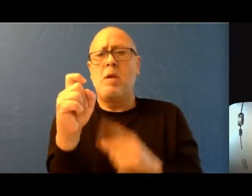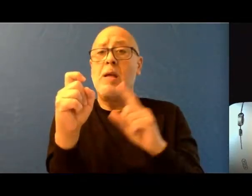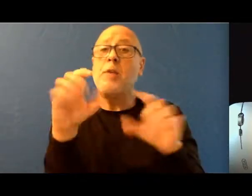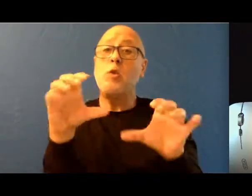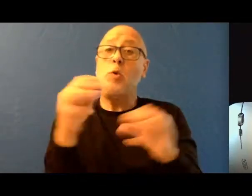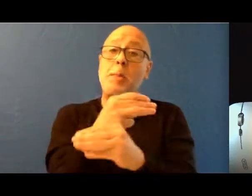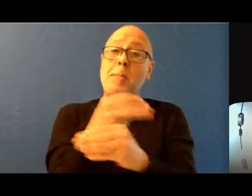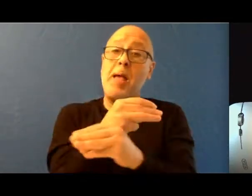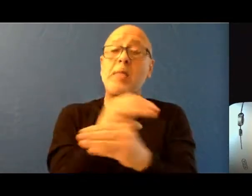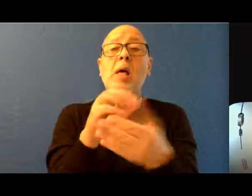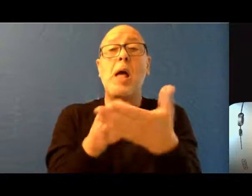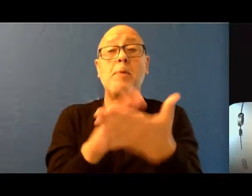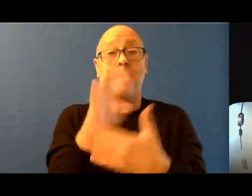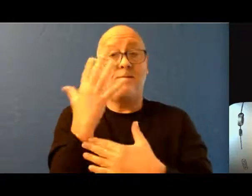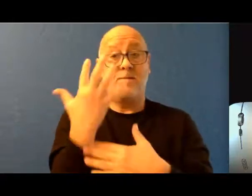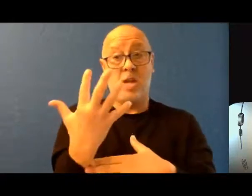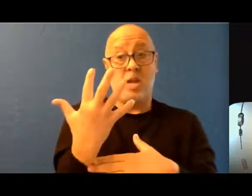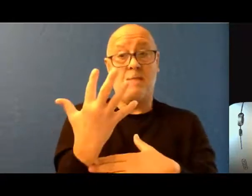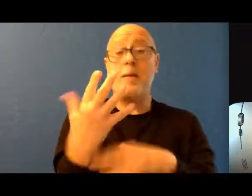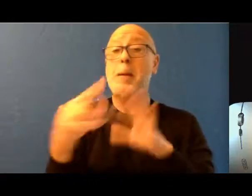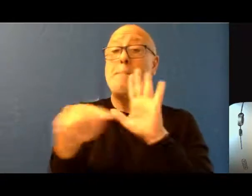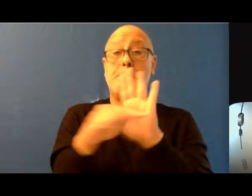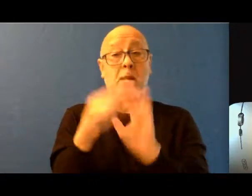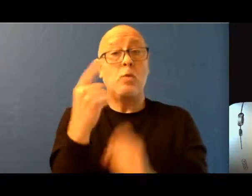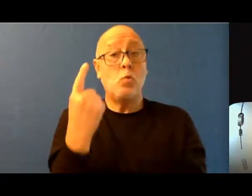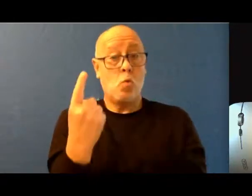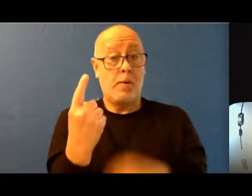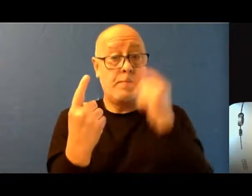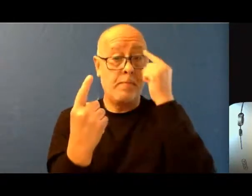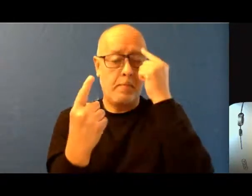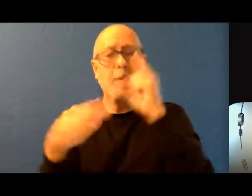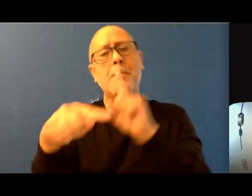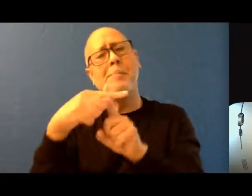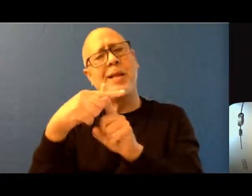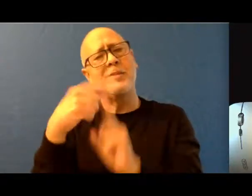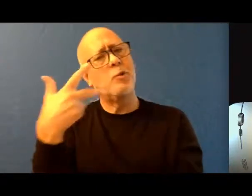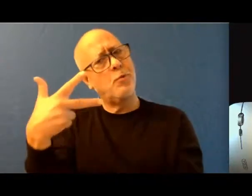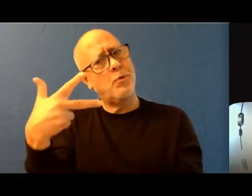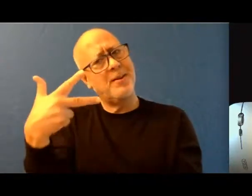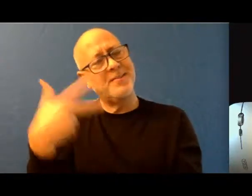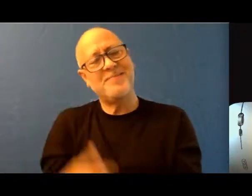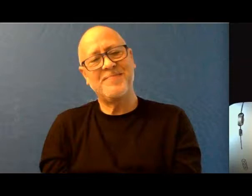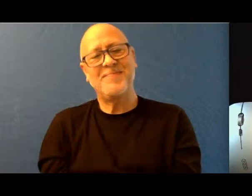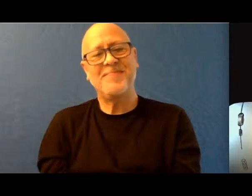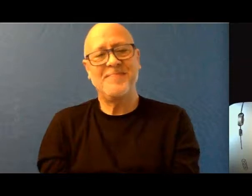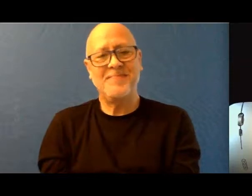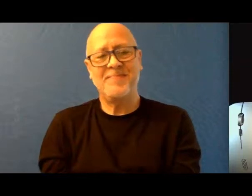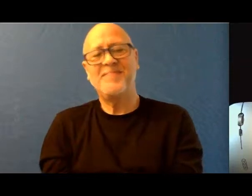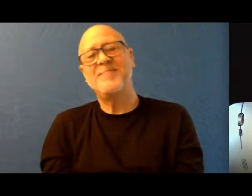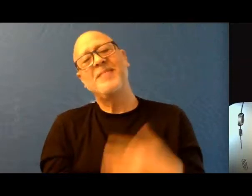to do 5 minus 1 plus 3. So